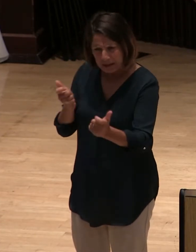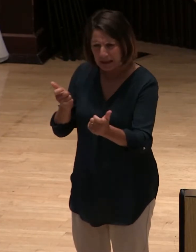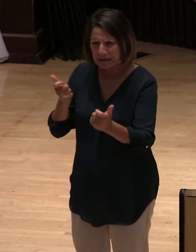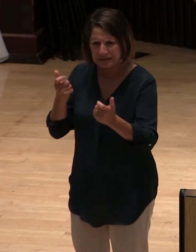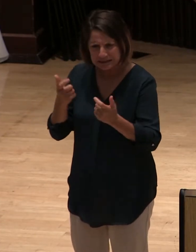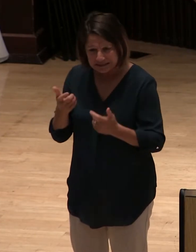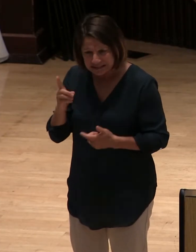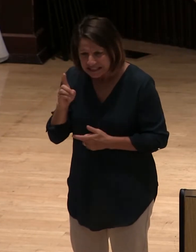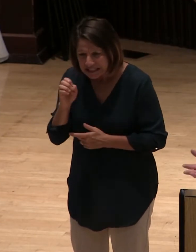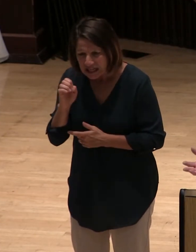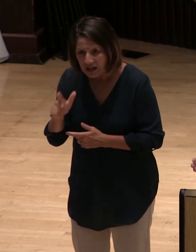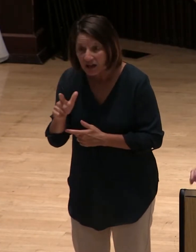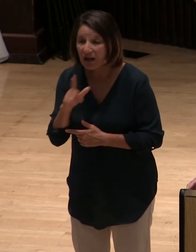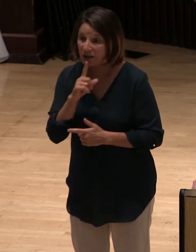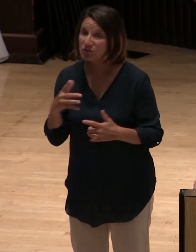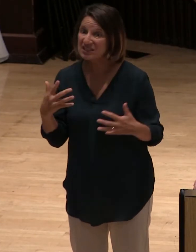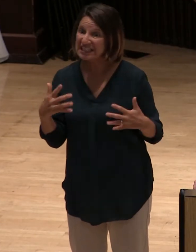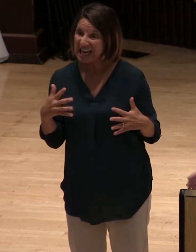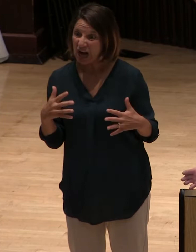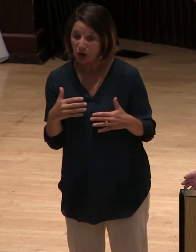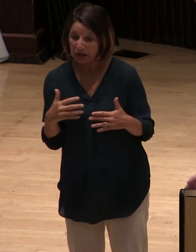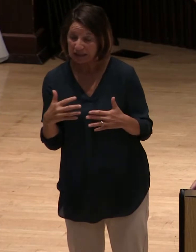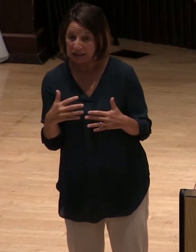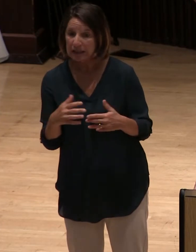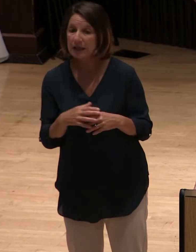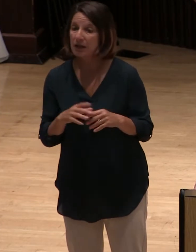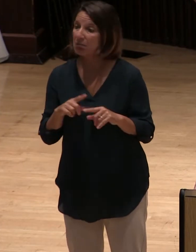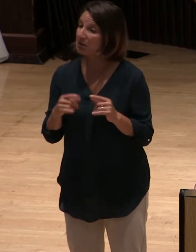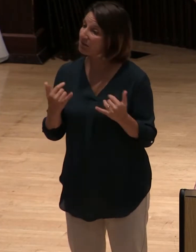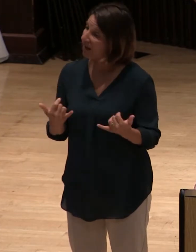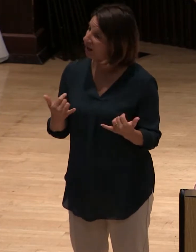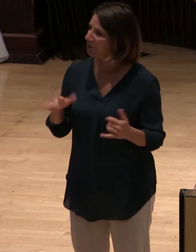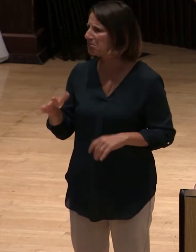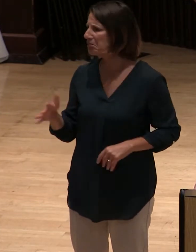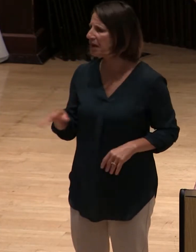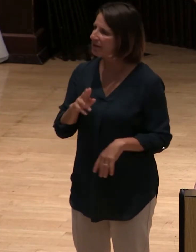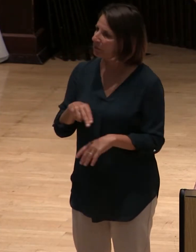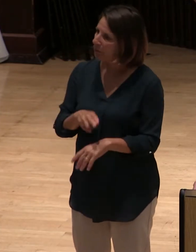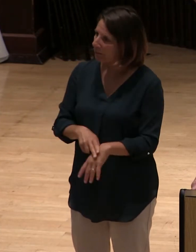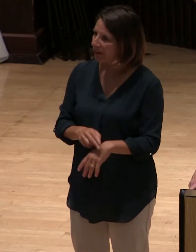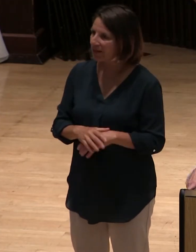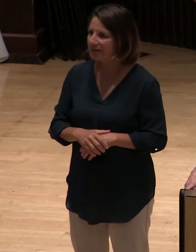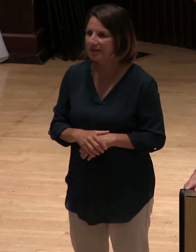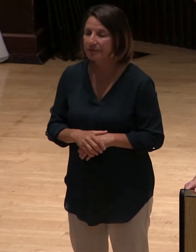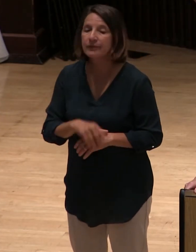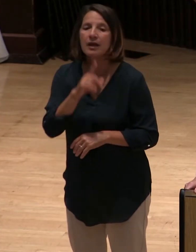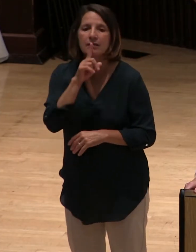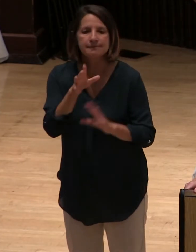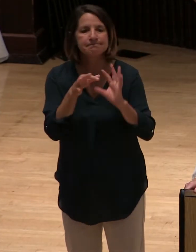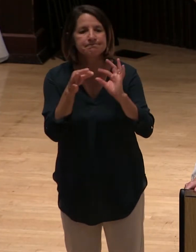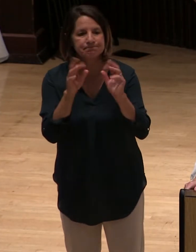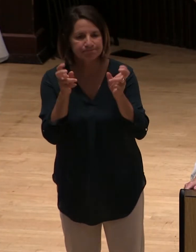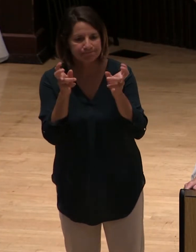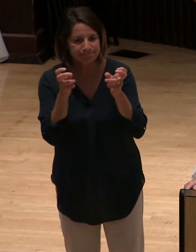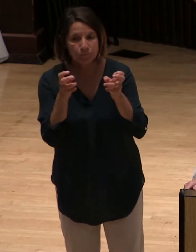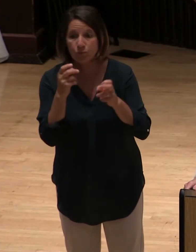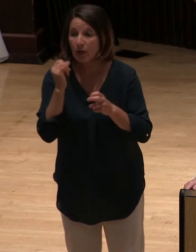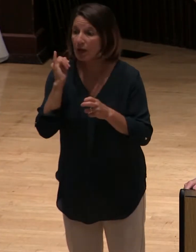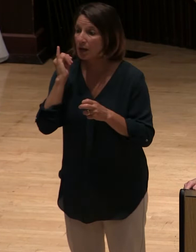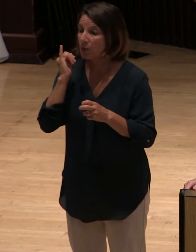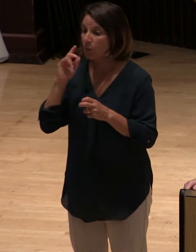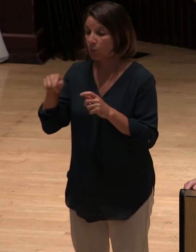scary. But now, kind of normal. There's a saying that when the first one goes through a